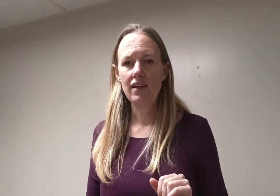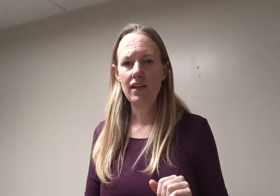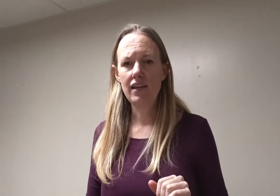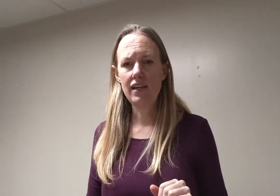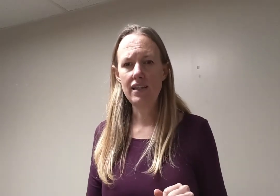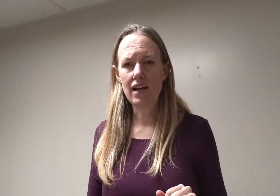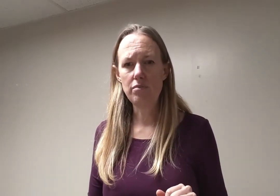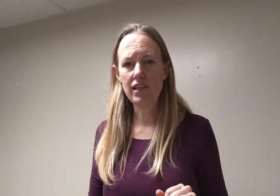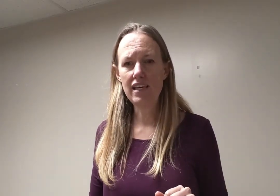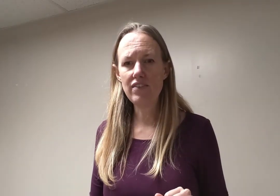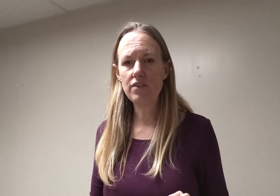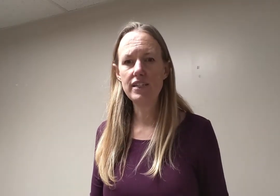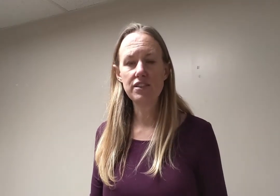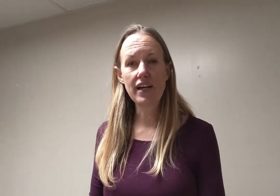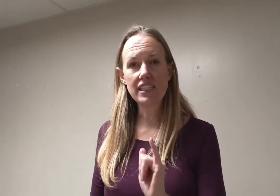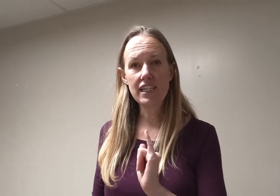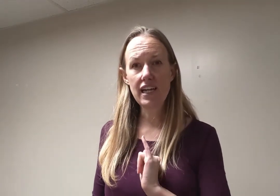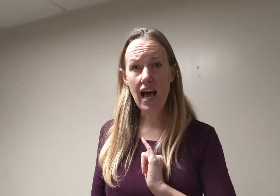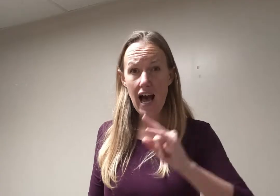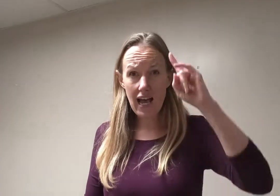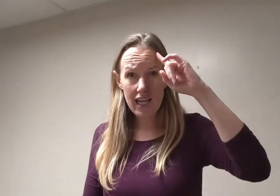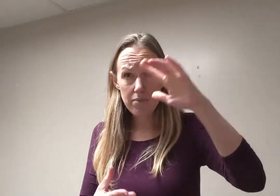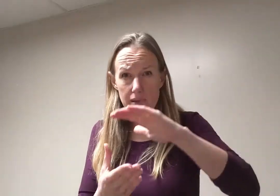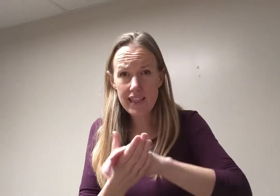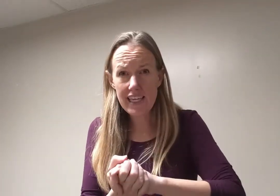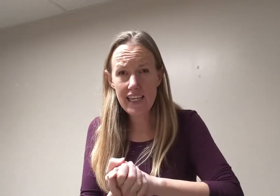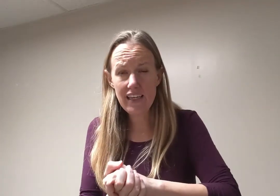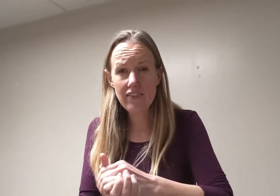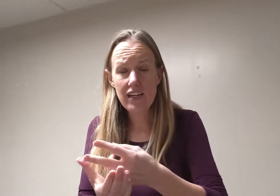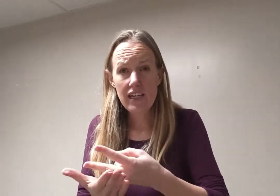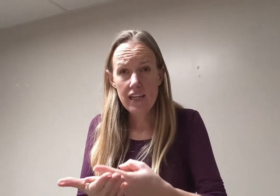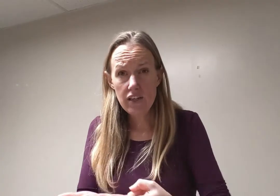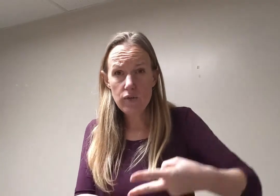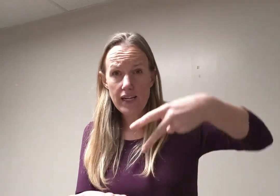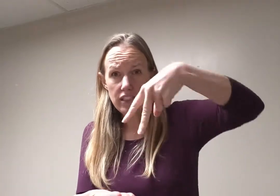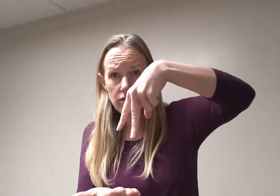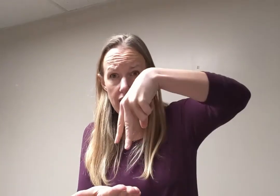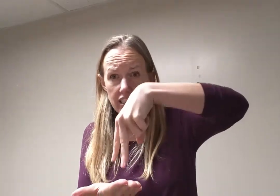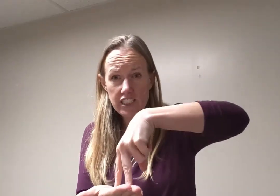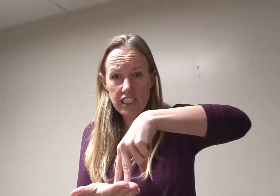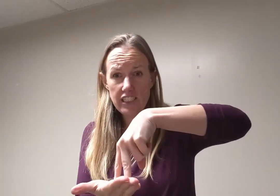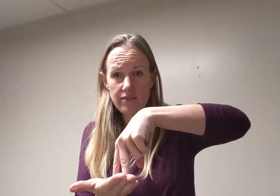Okay, and then I believe in the resurrection. I believe in the resurrection